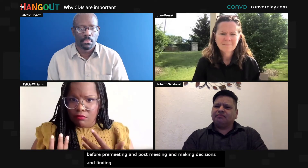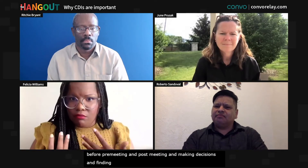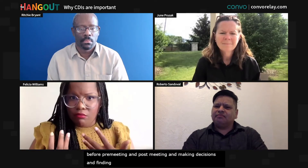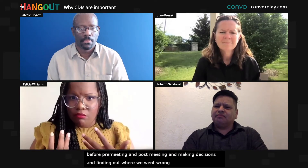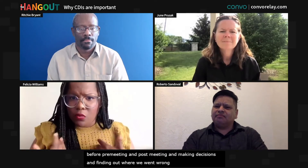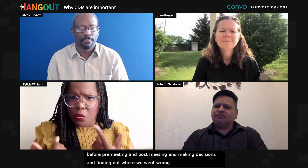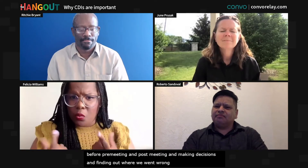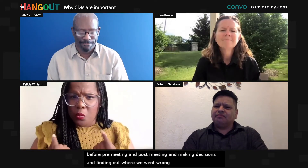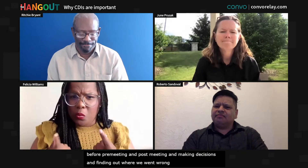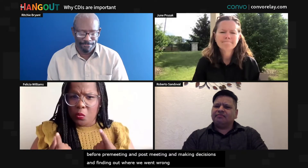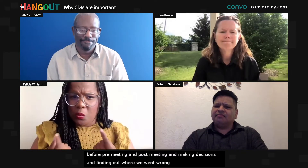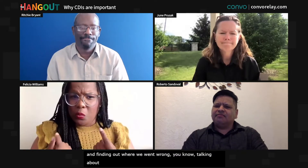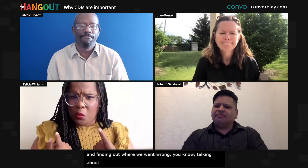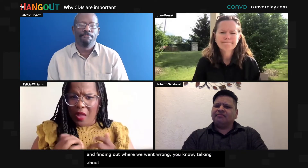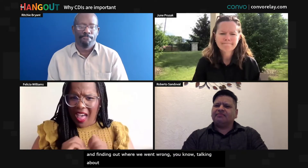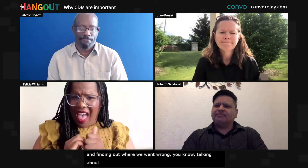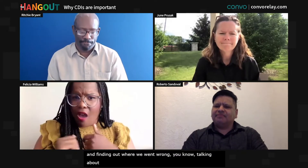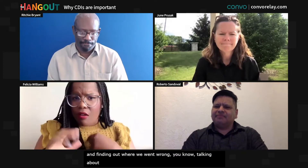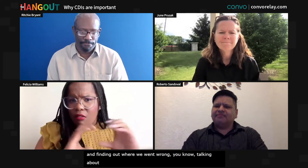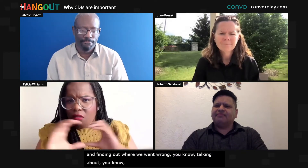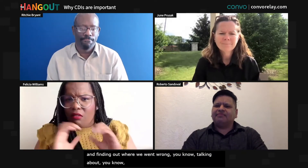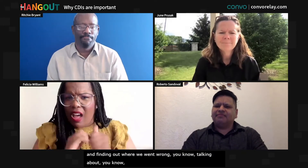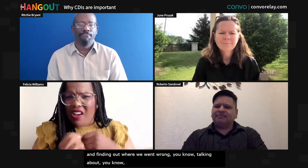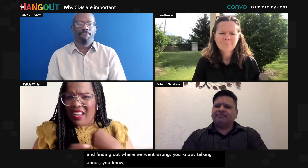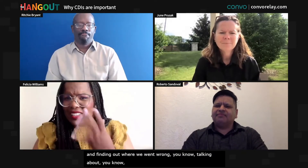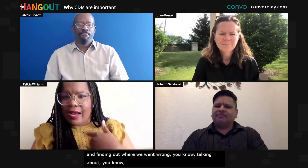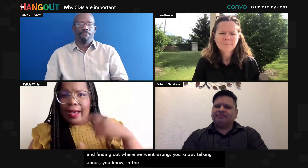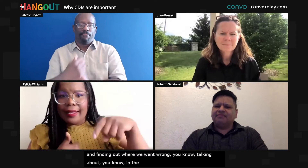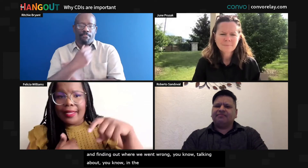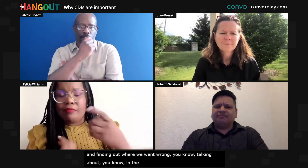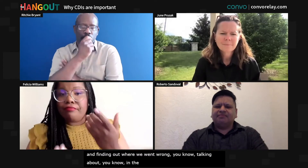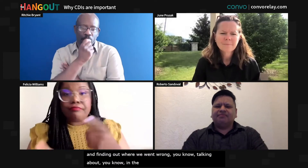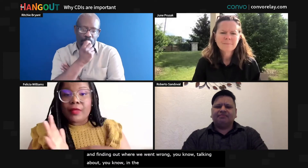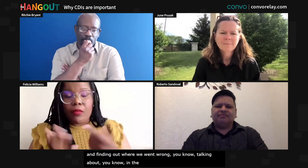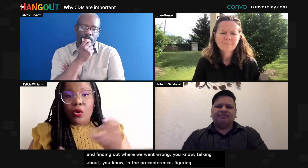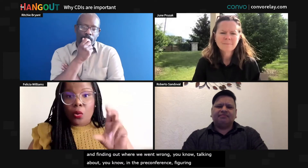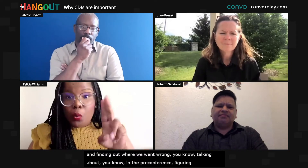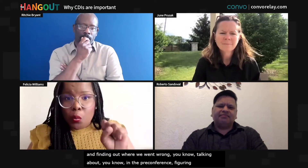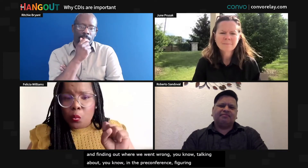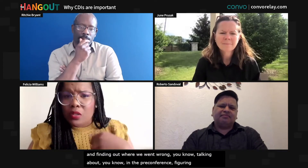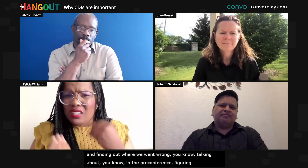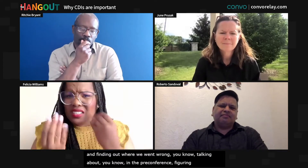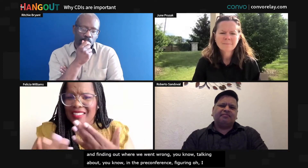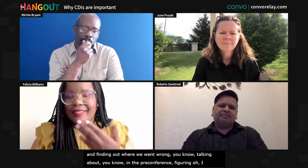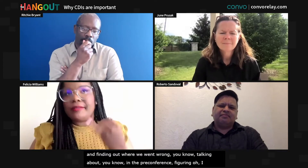about, in the pre-conference, figuring, oh, I might not be the best match,